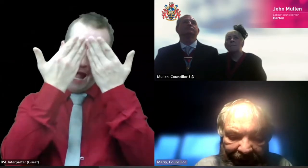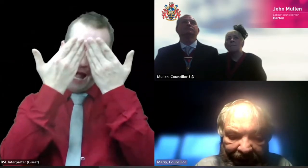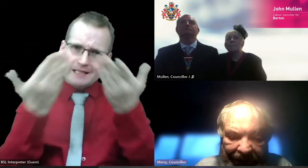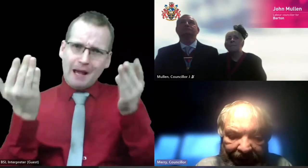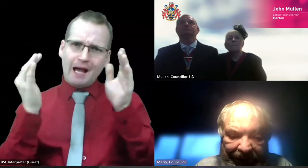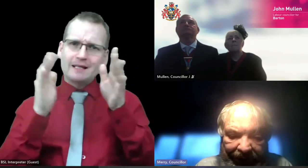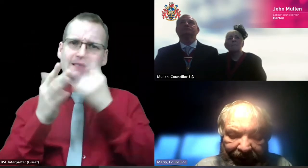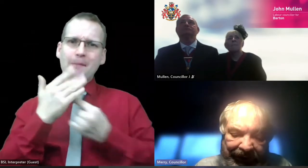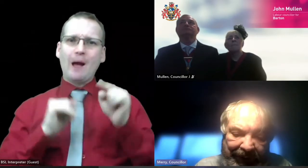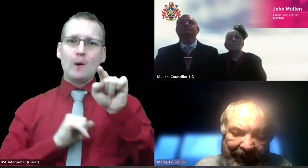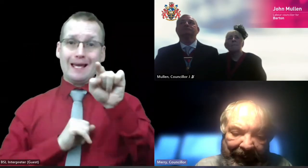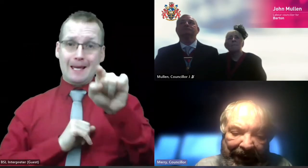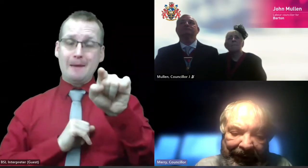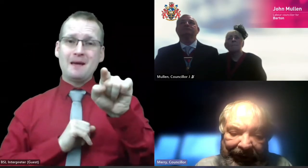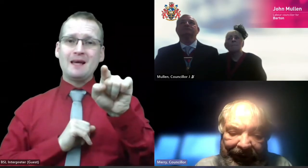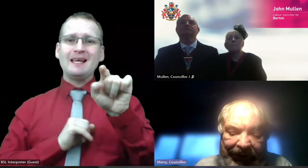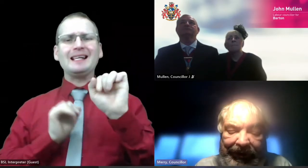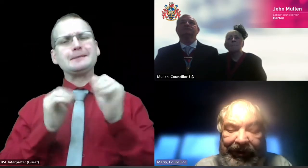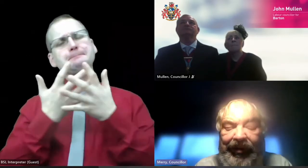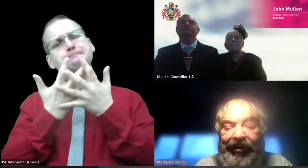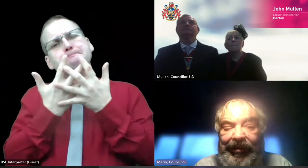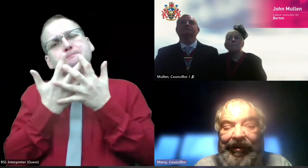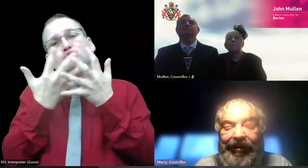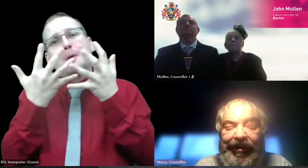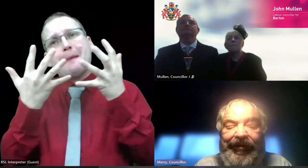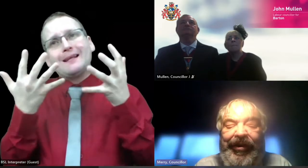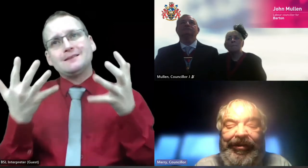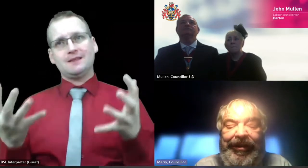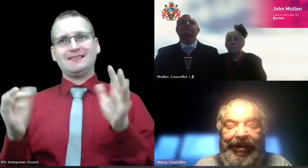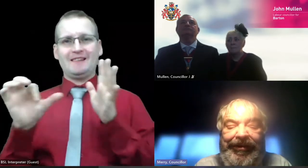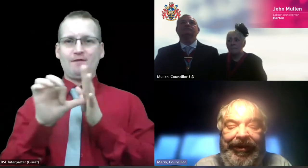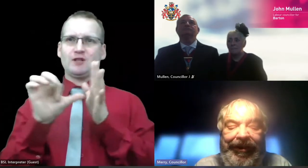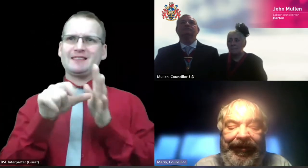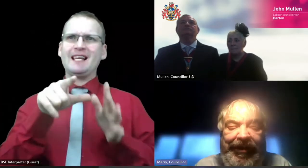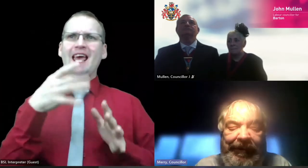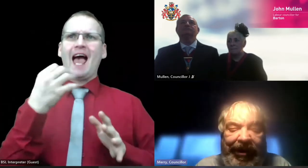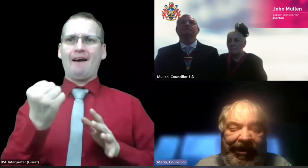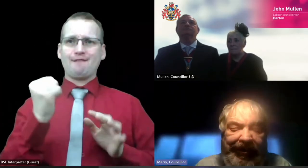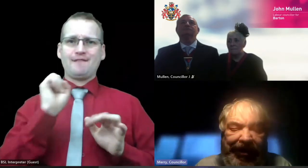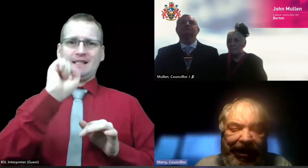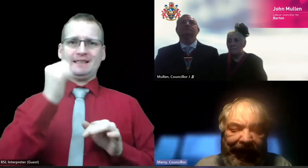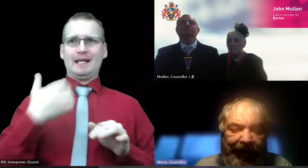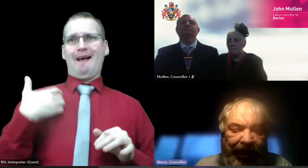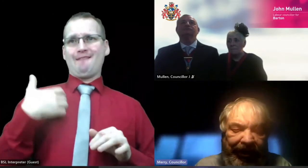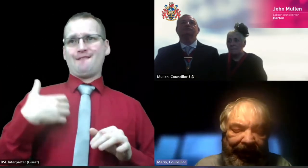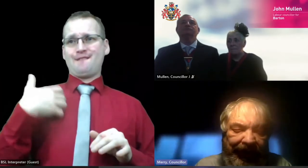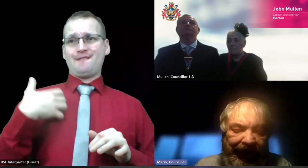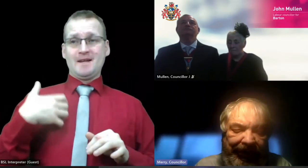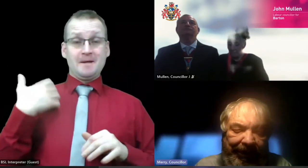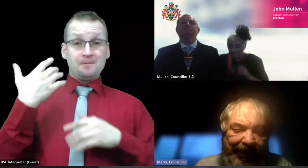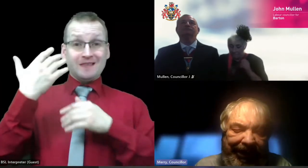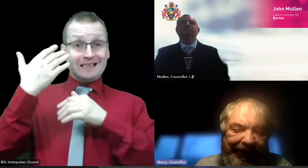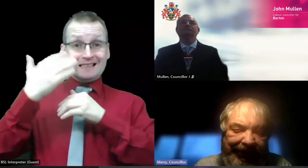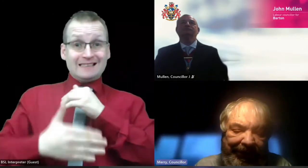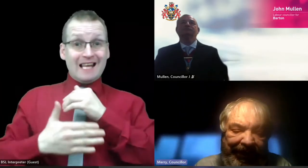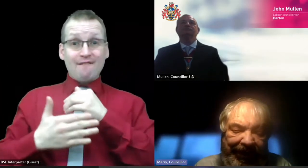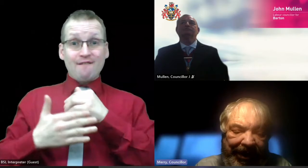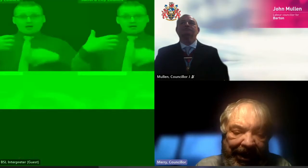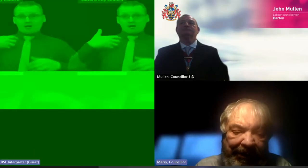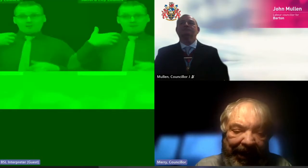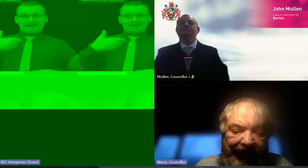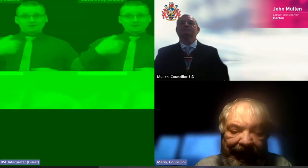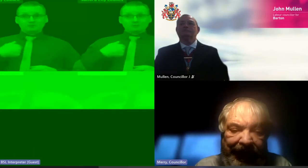Charlie is the tremendous difficulties that he's faced in his life. He has never once complained to